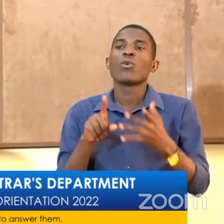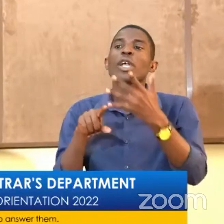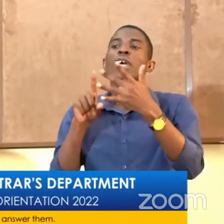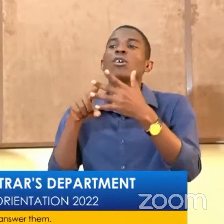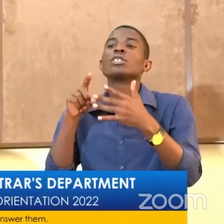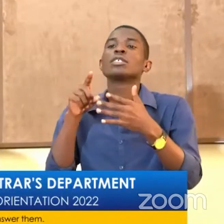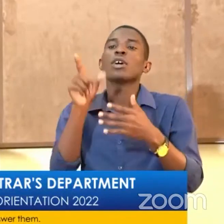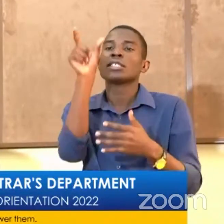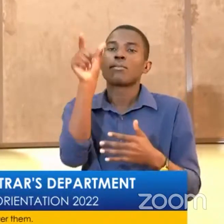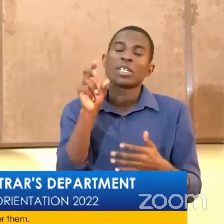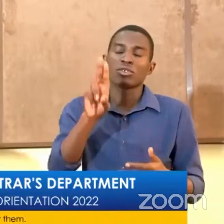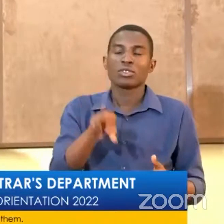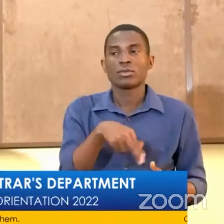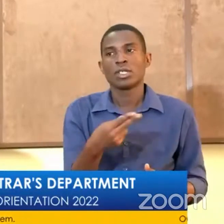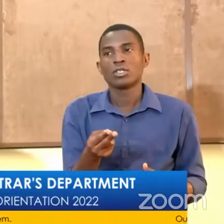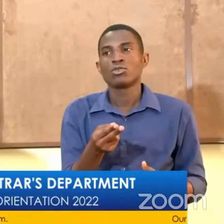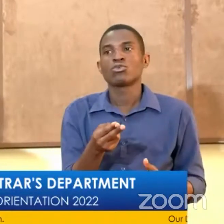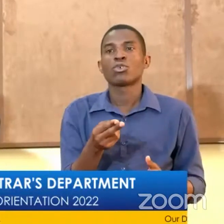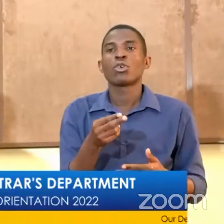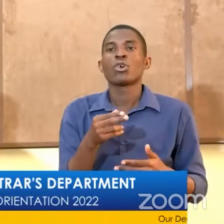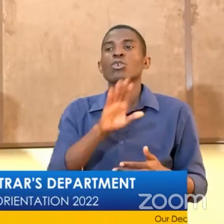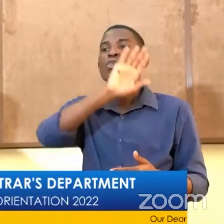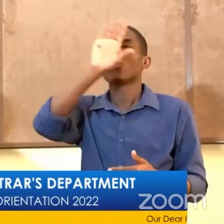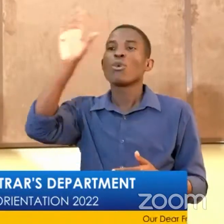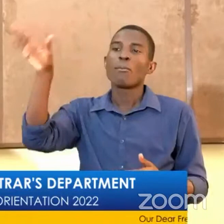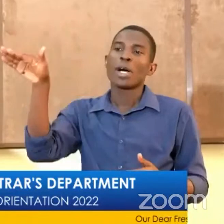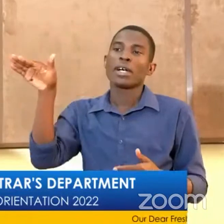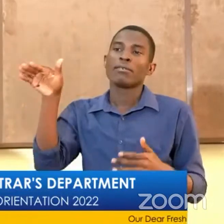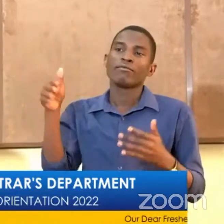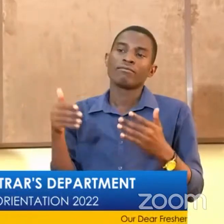somebody who has failed. So you go back.